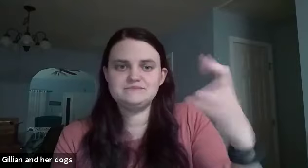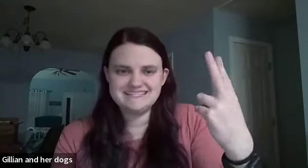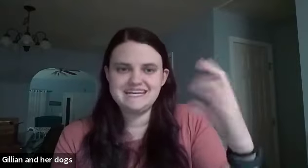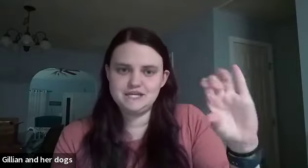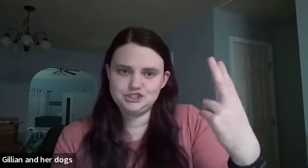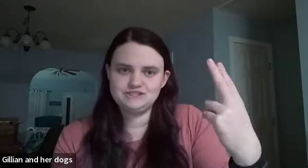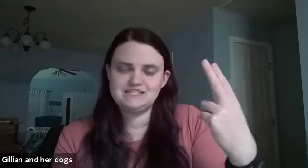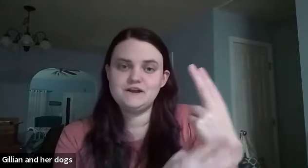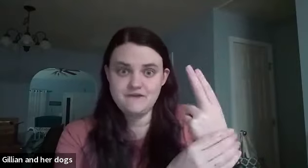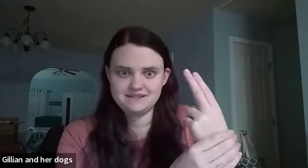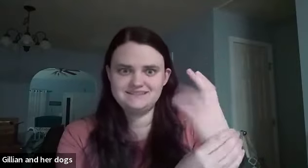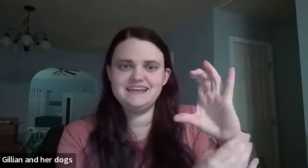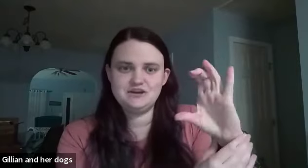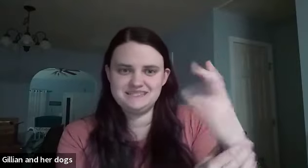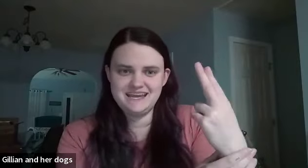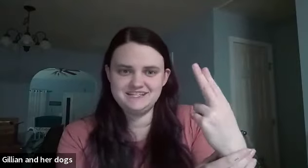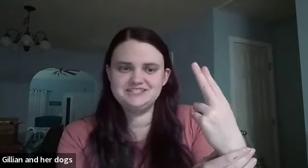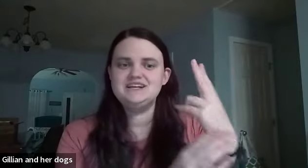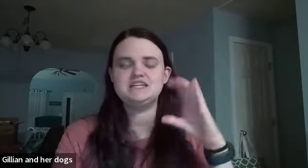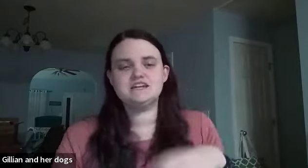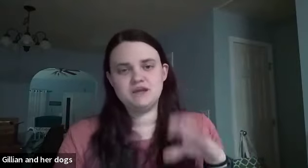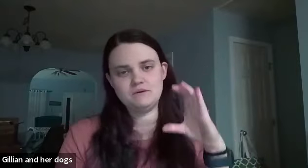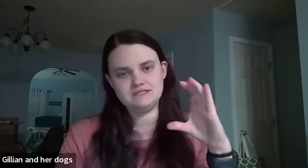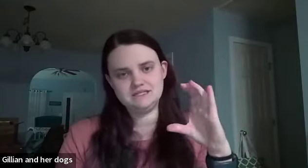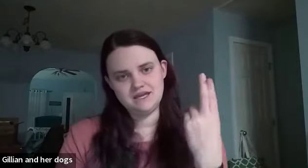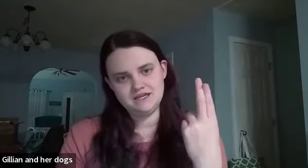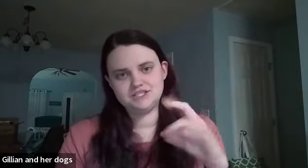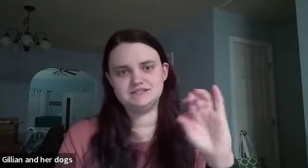is my CH. It's very fast. It goes CH. Instead of me going CH,